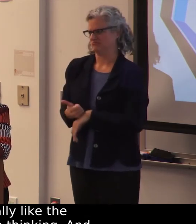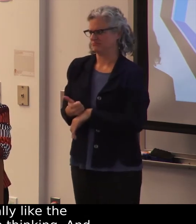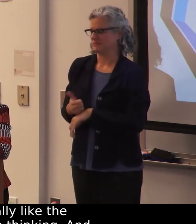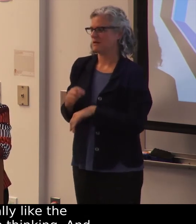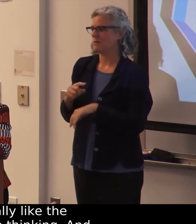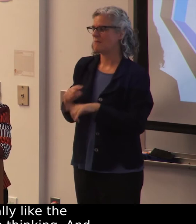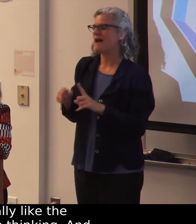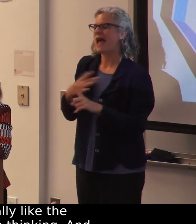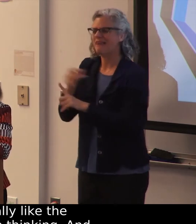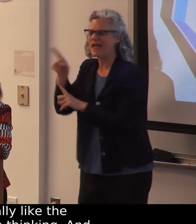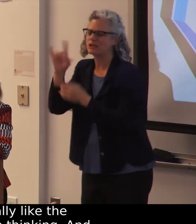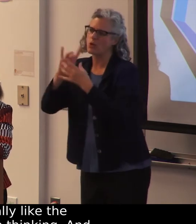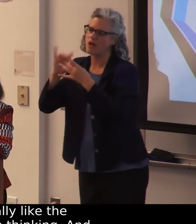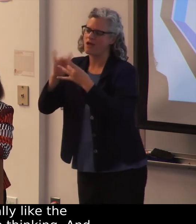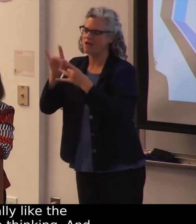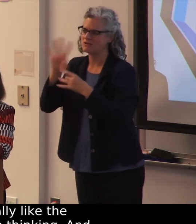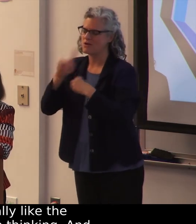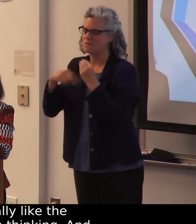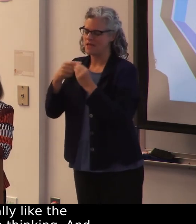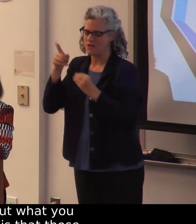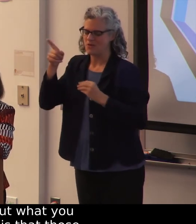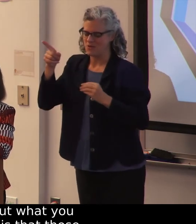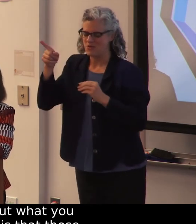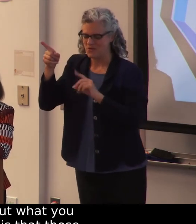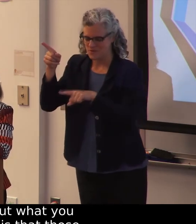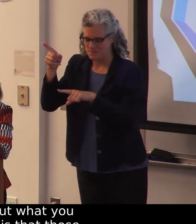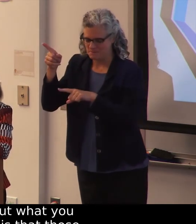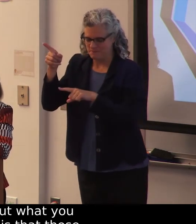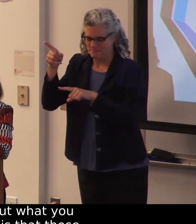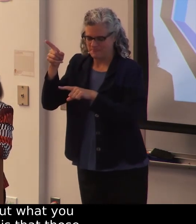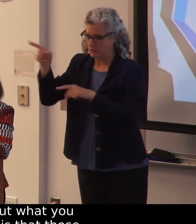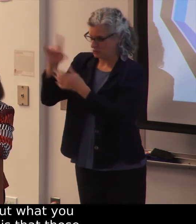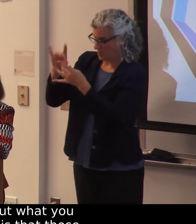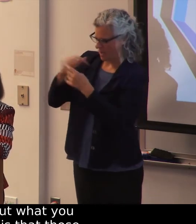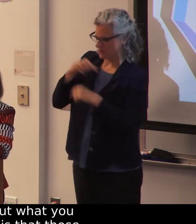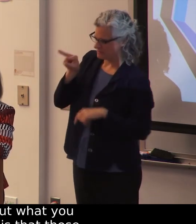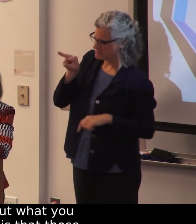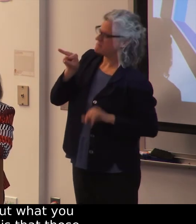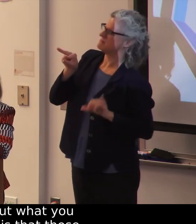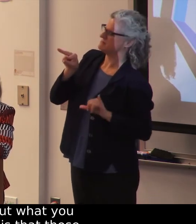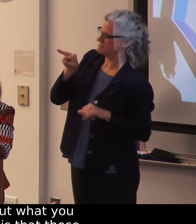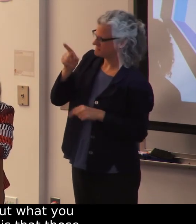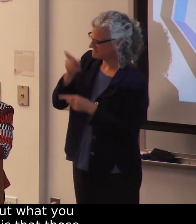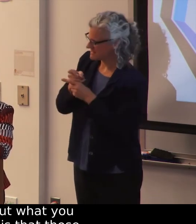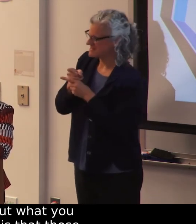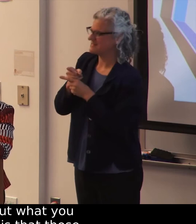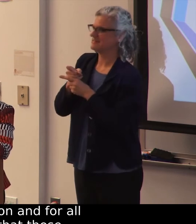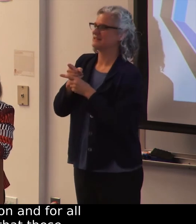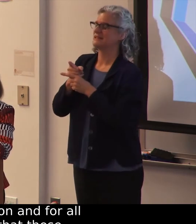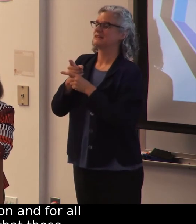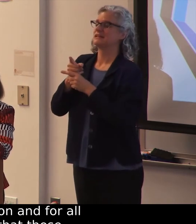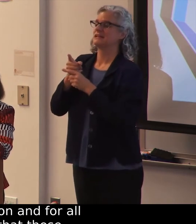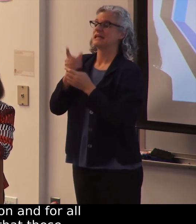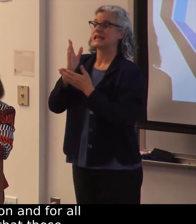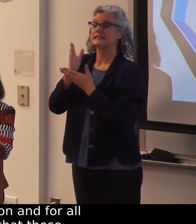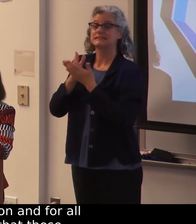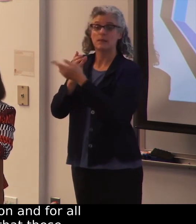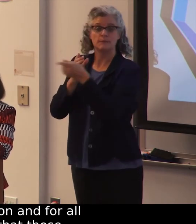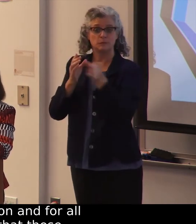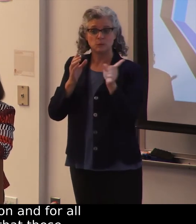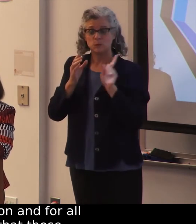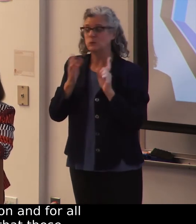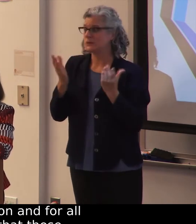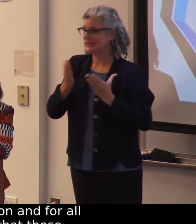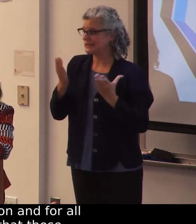you're thinking. And what's amazing and what I love about what you've said is that those are, I'm hoping for the organization and for all of you,